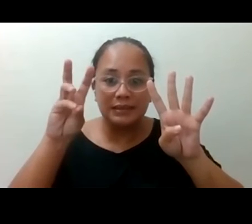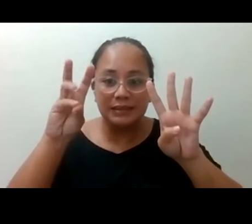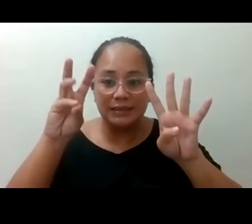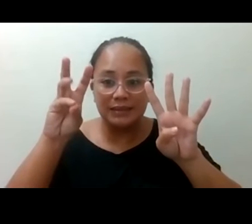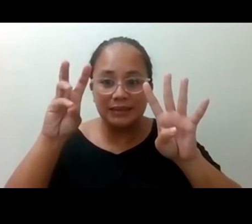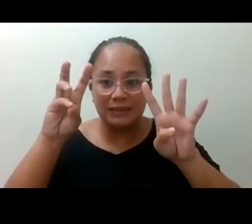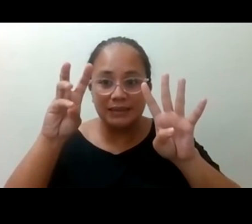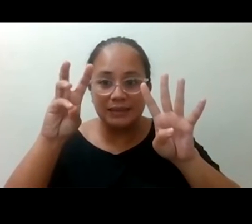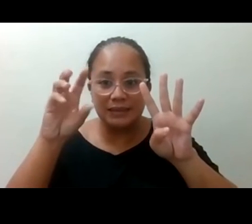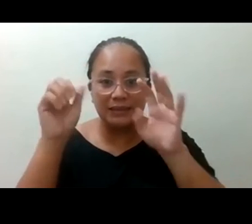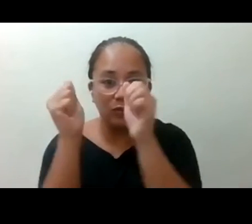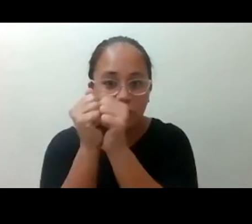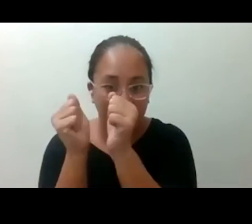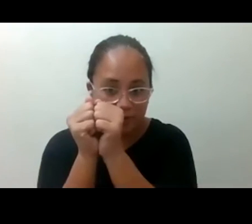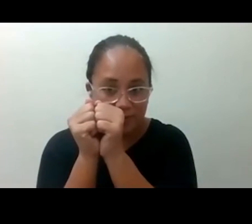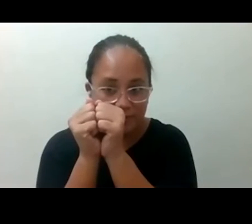4:16 together.